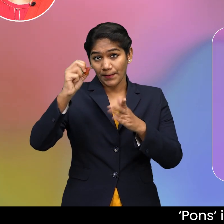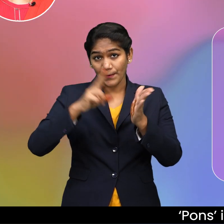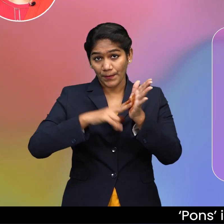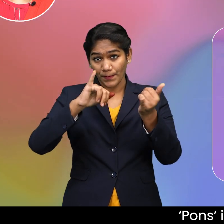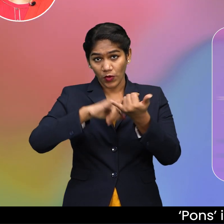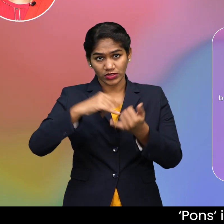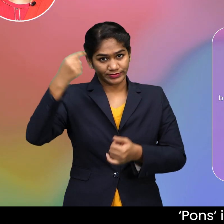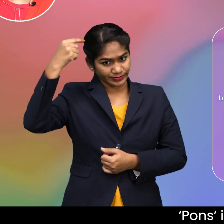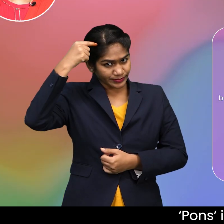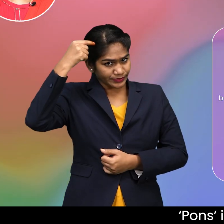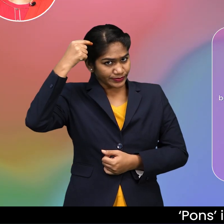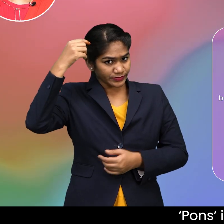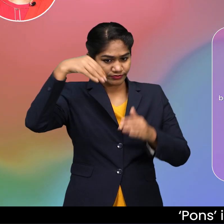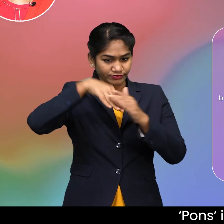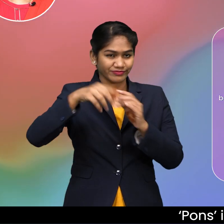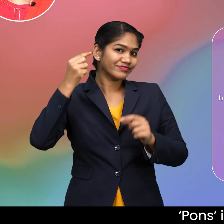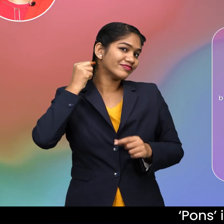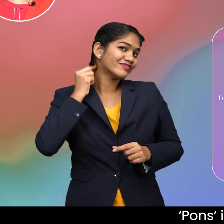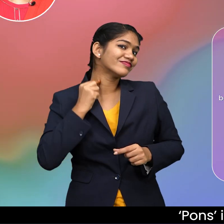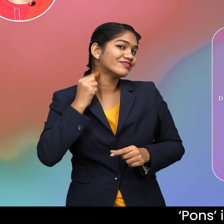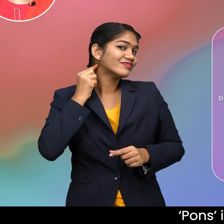Pons is a Latin word